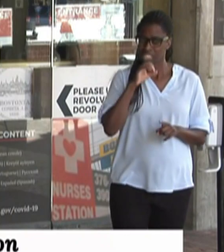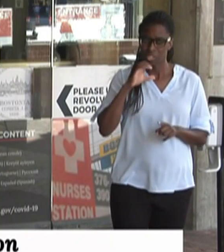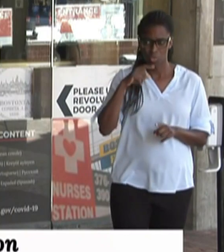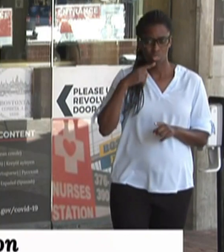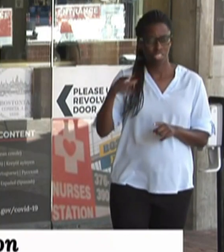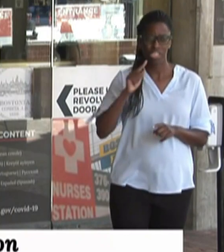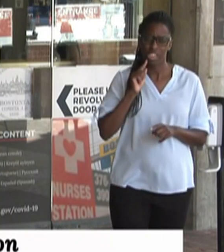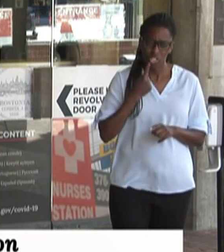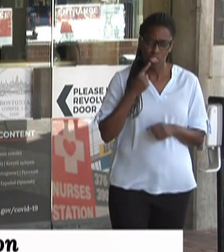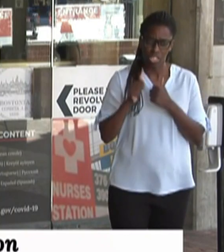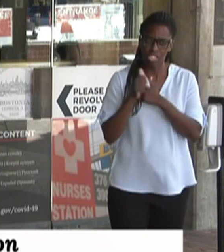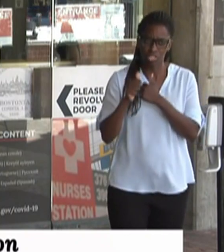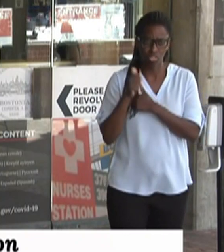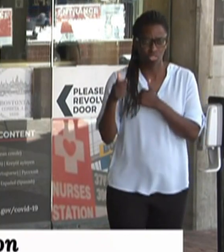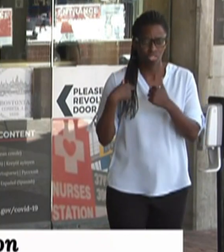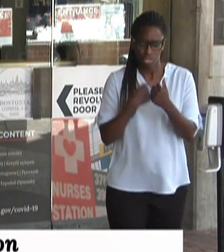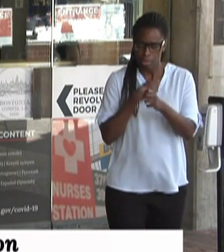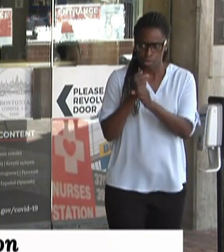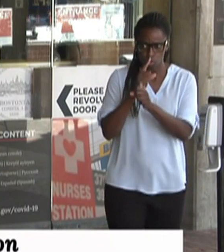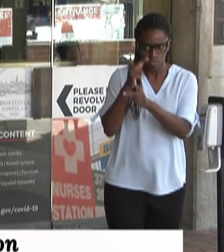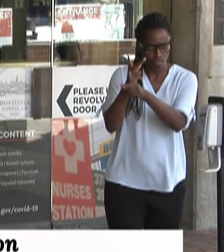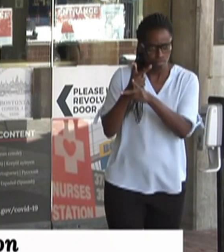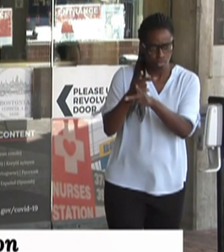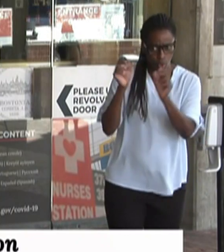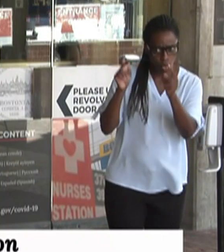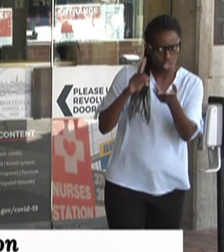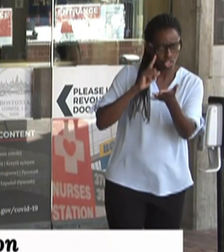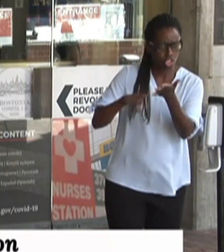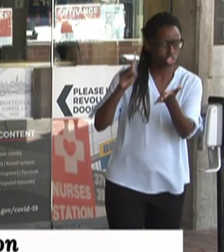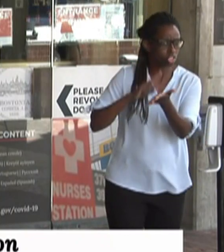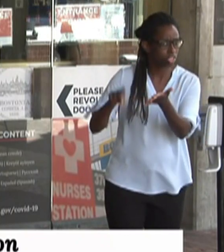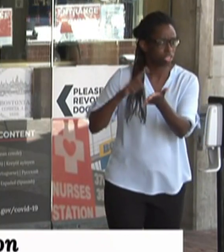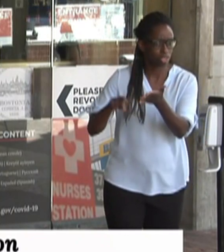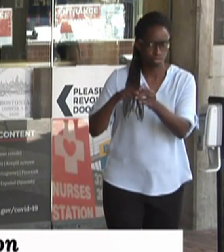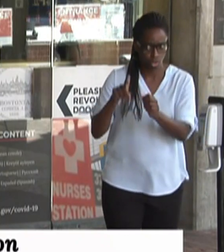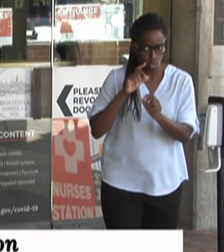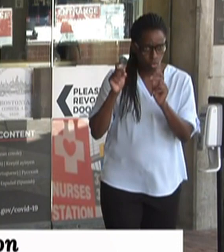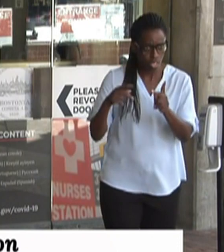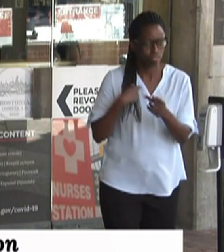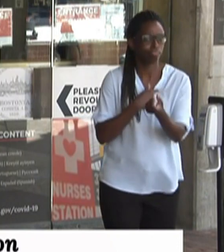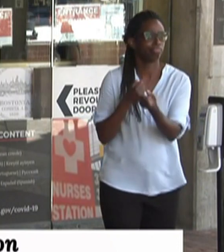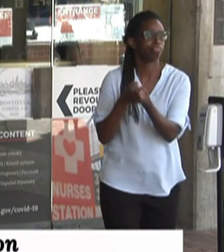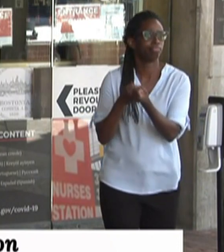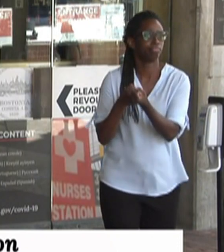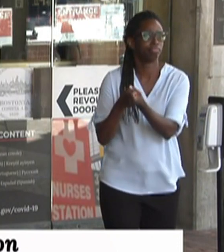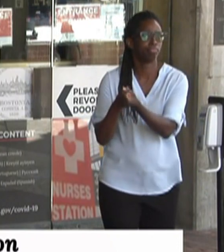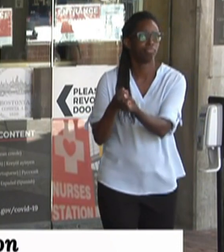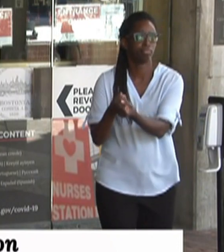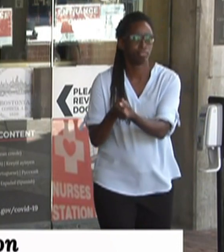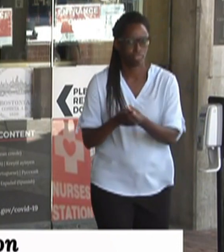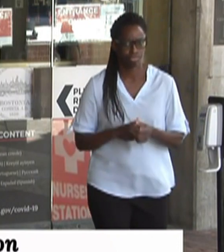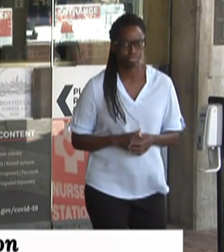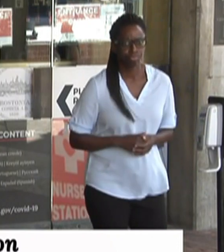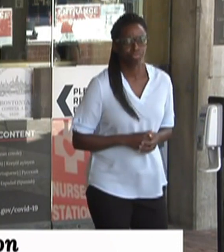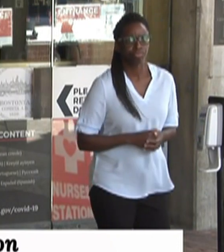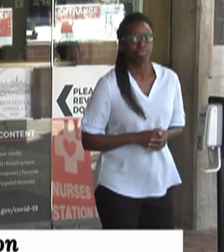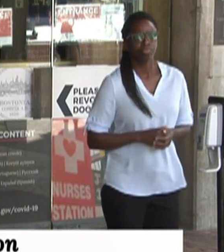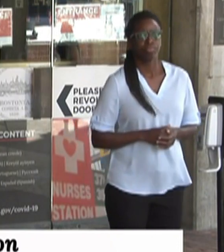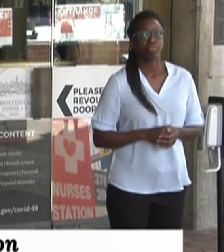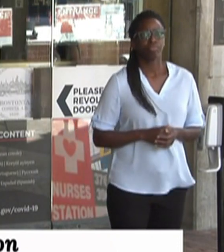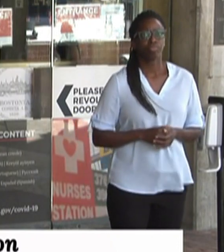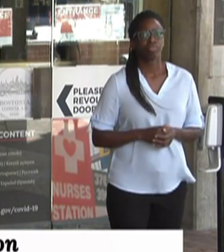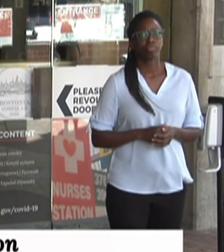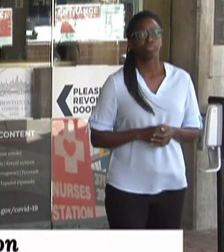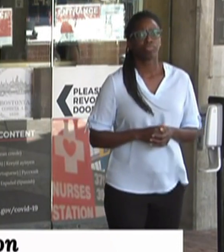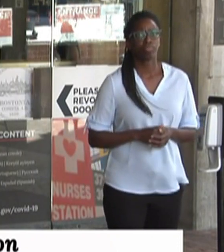$559,000 from the Resiliency Fund to include over 850 caregivers in their service. That means they're helping